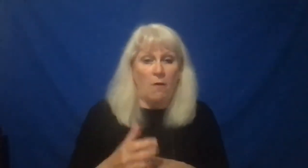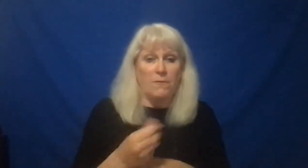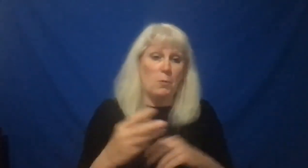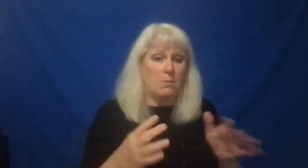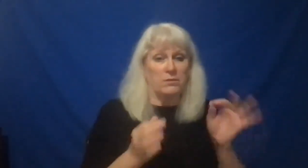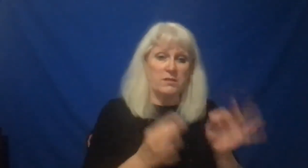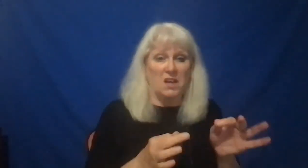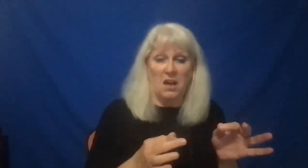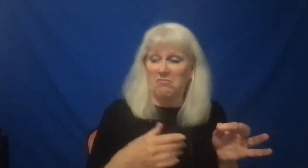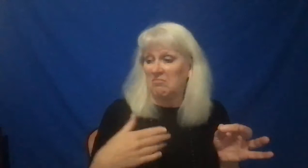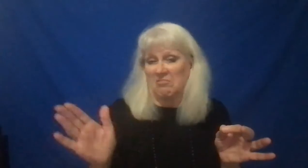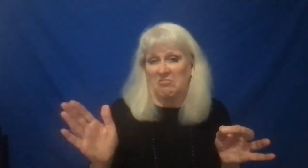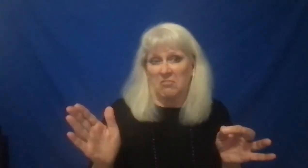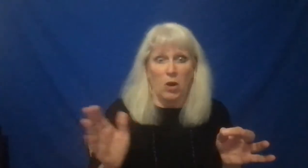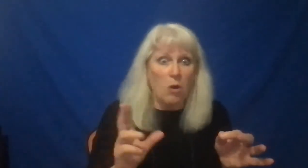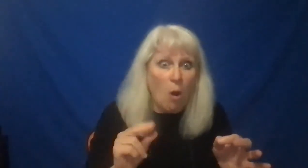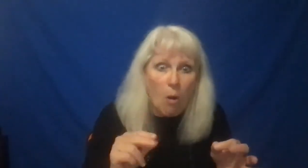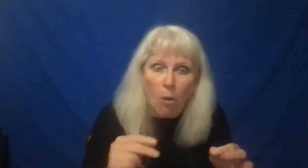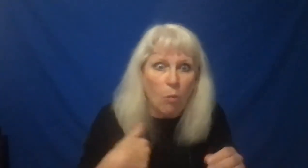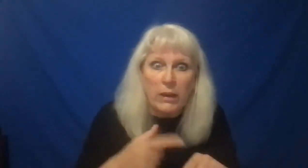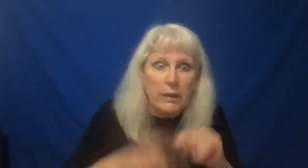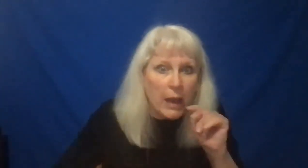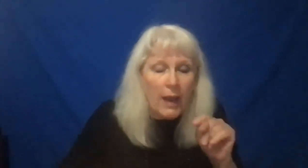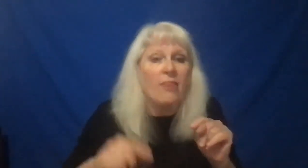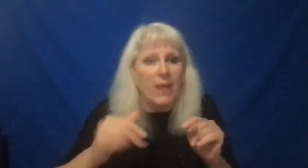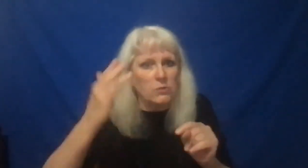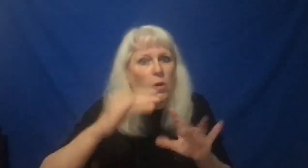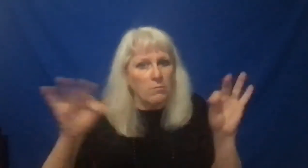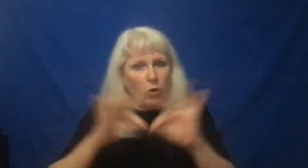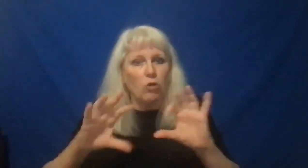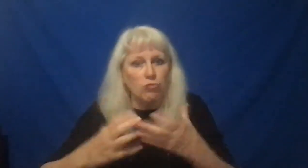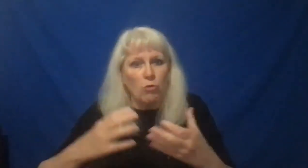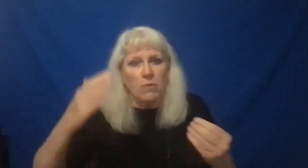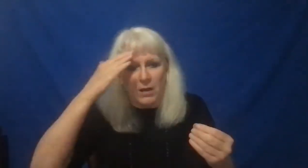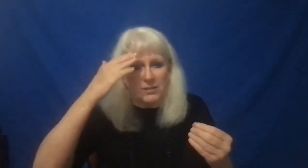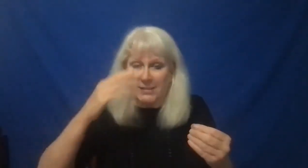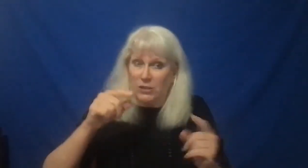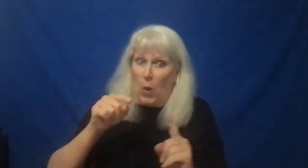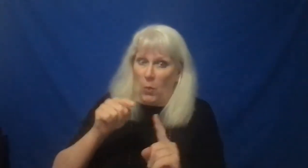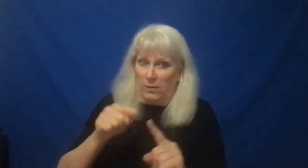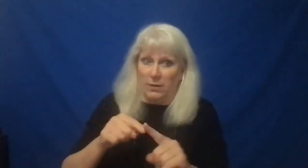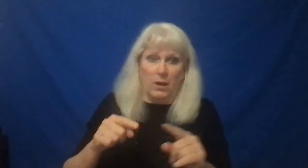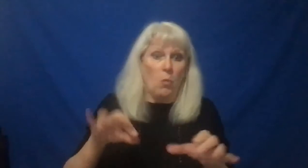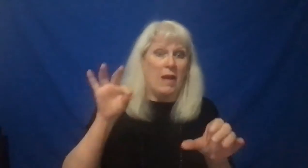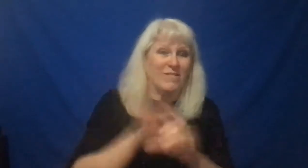conscience. And not only that, but when a minority opinion is indicated, it has been